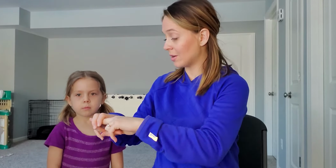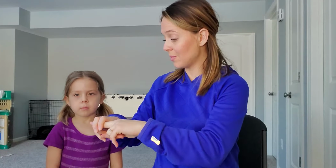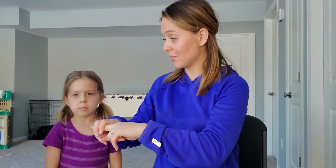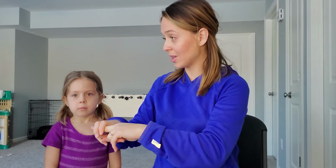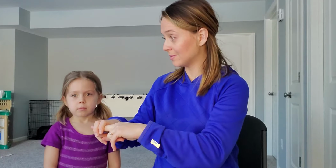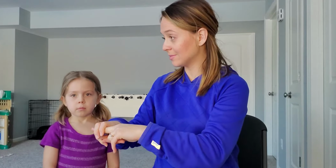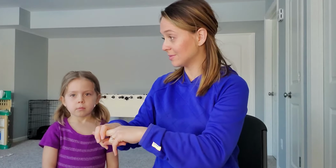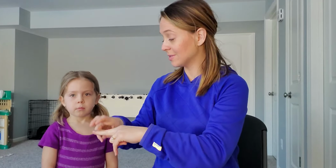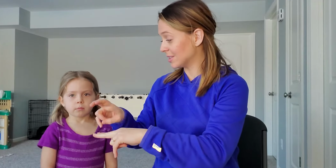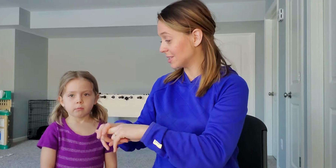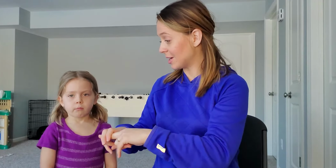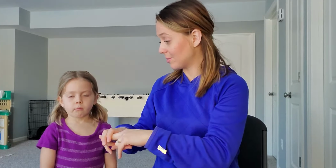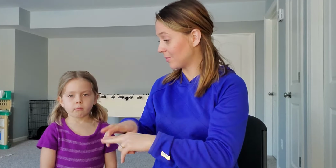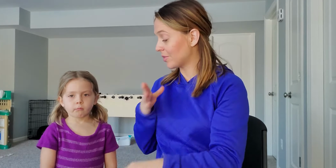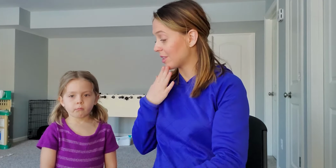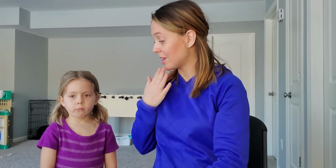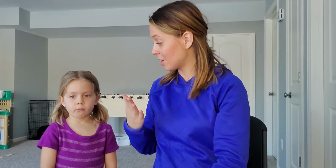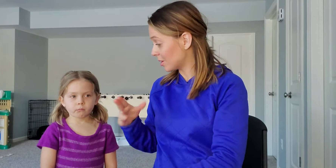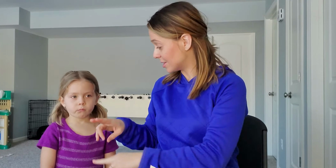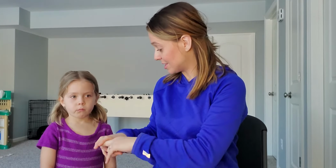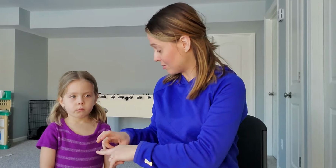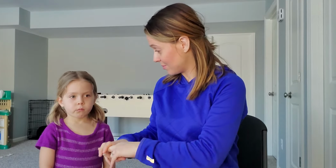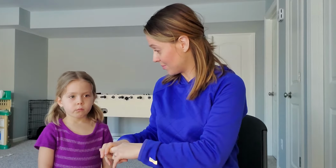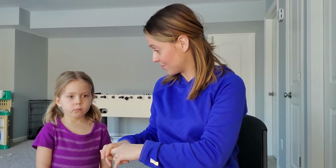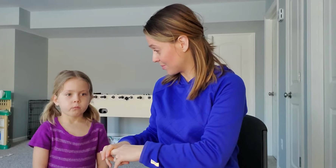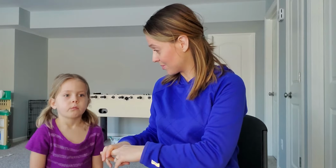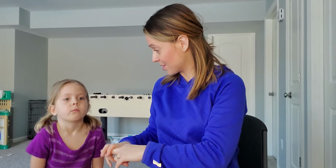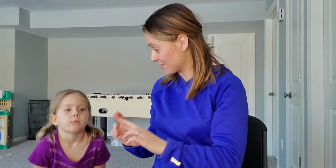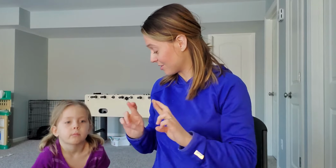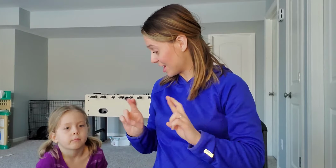Come on down. Sit down. Thank you. Sit down. Ready?